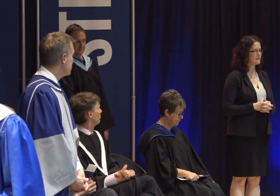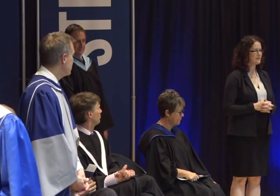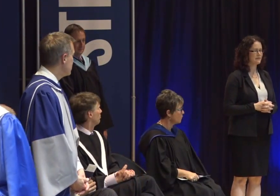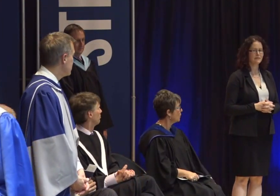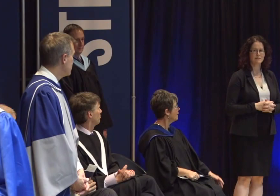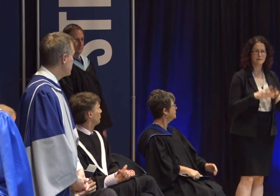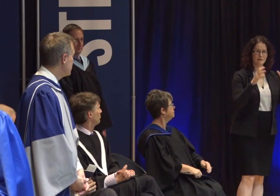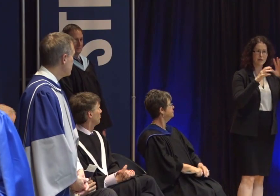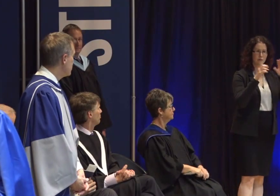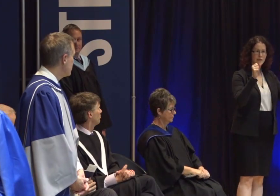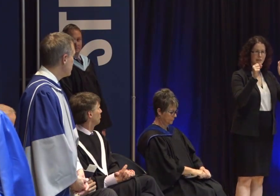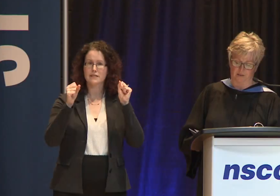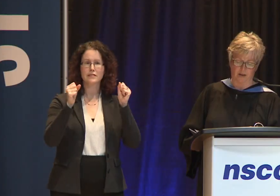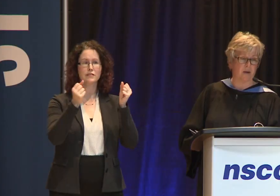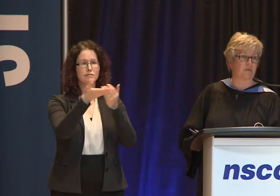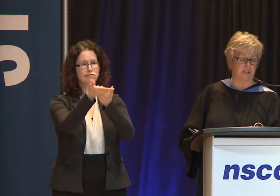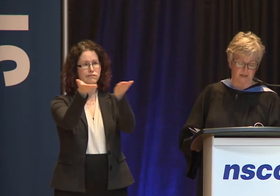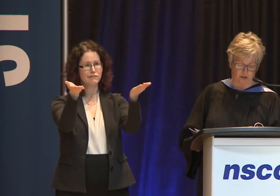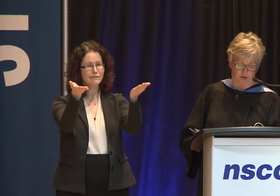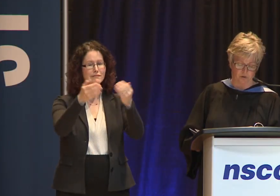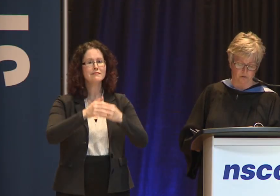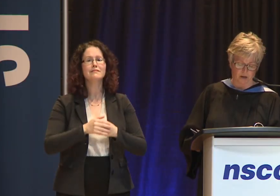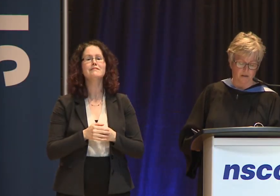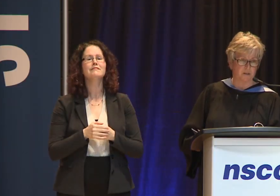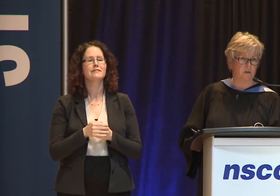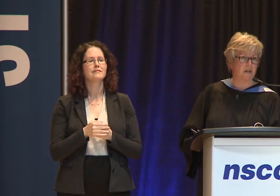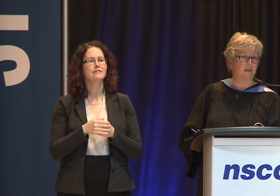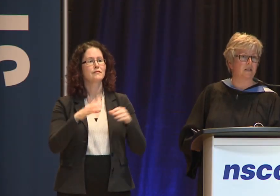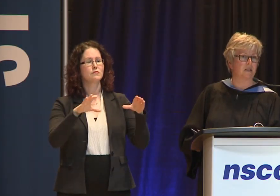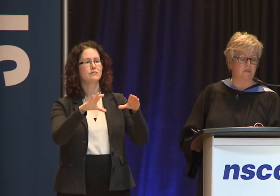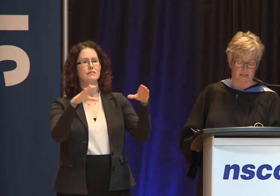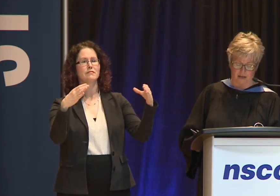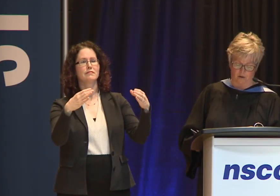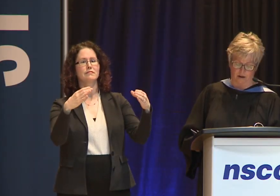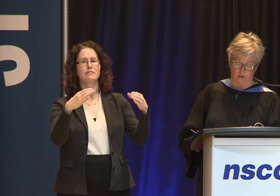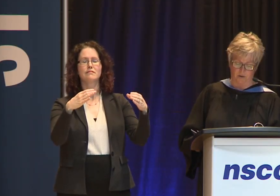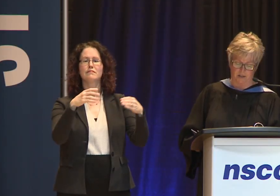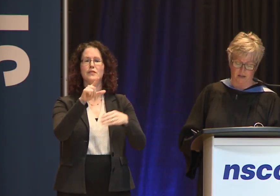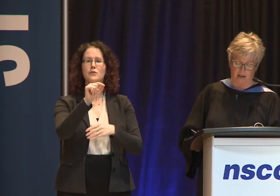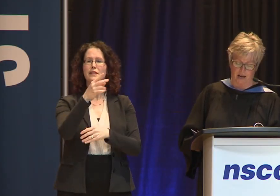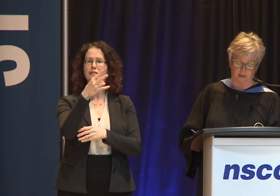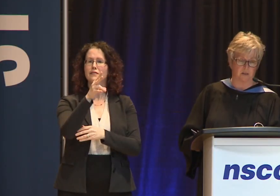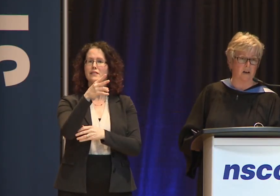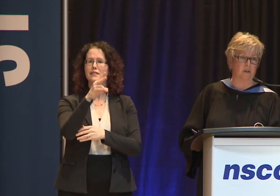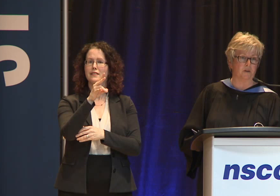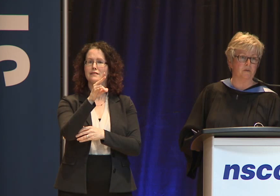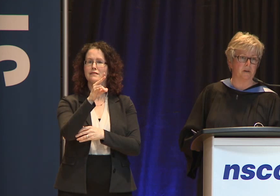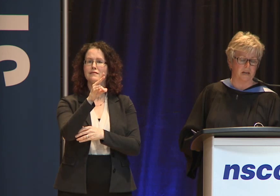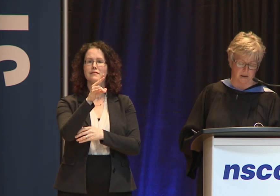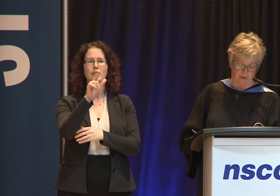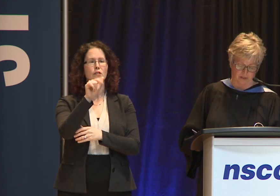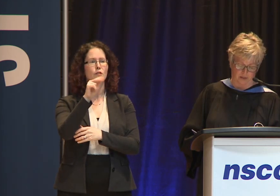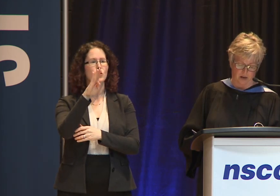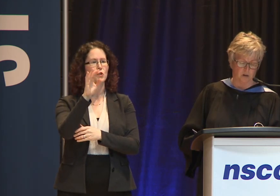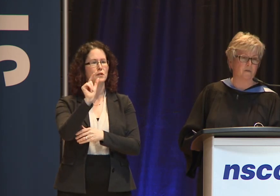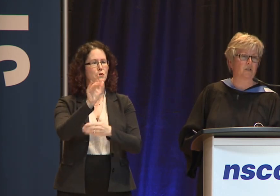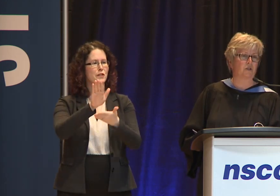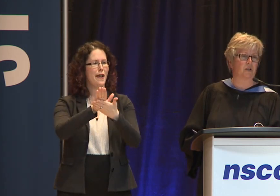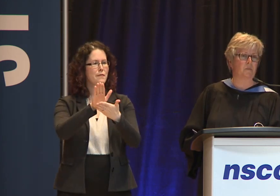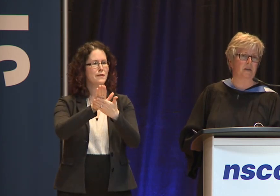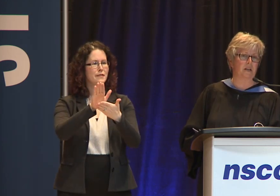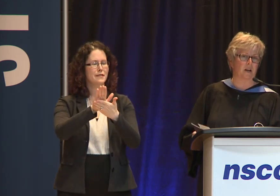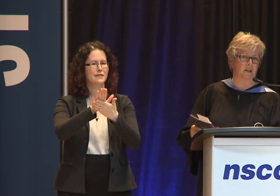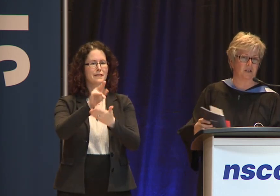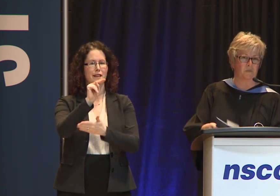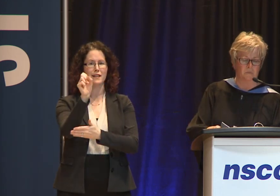Mr. President and invited guests, I present to you the 2017 graduating class of the Lunenburg Campus, Nova